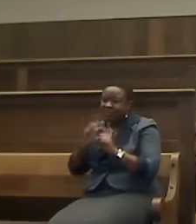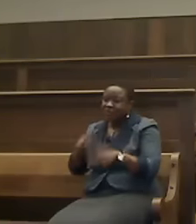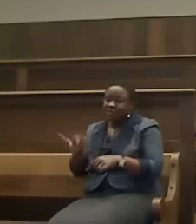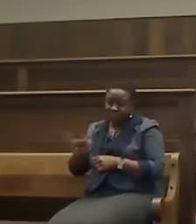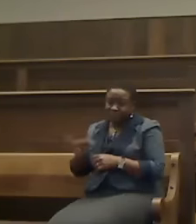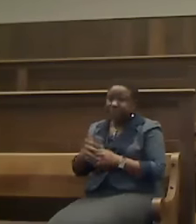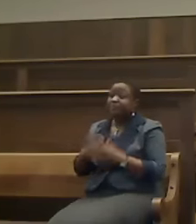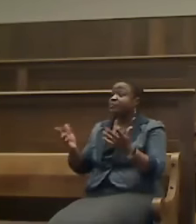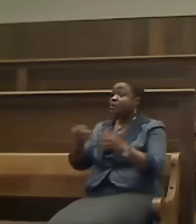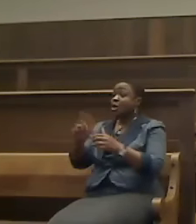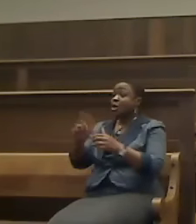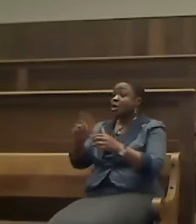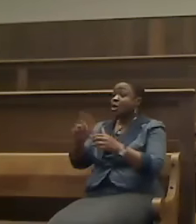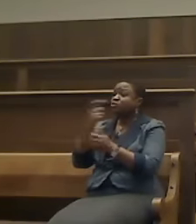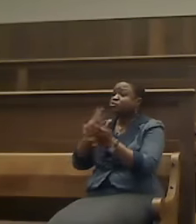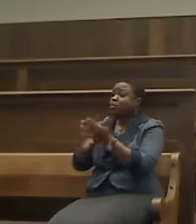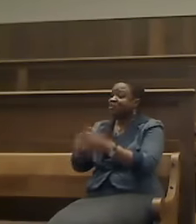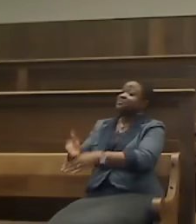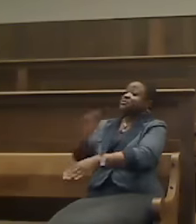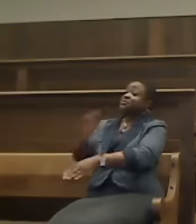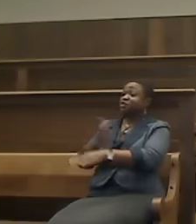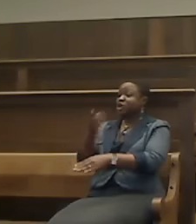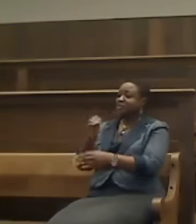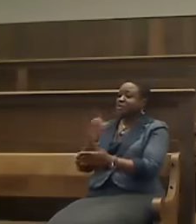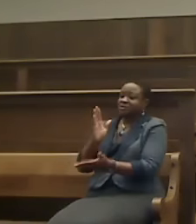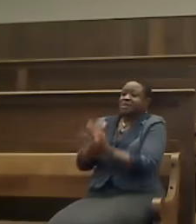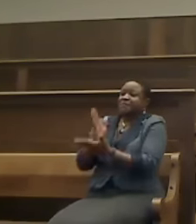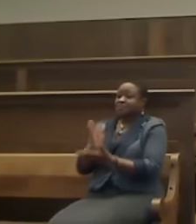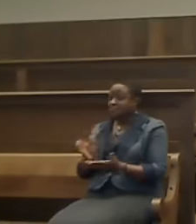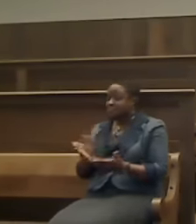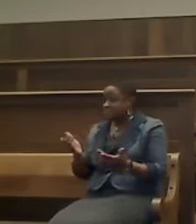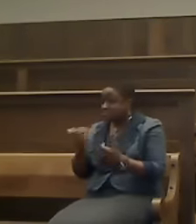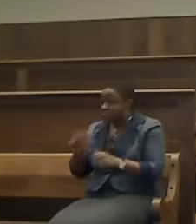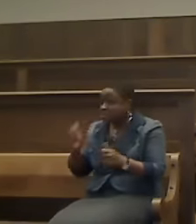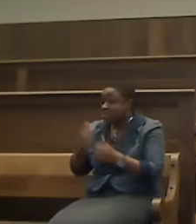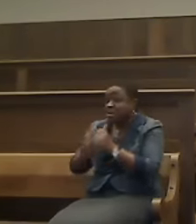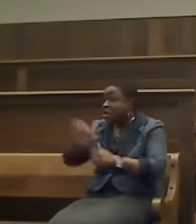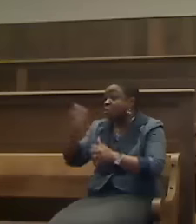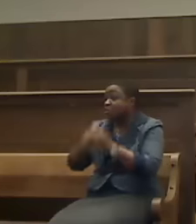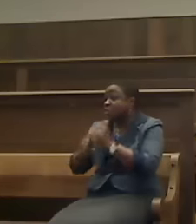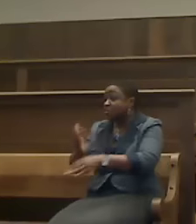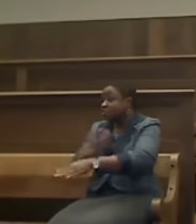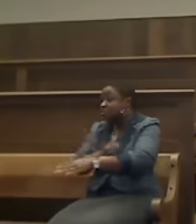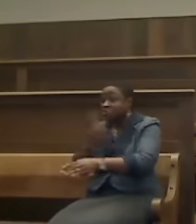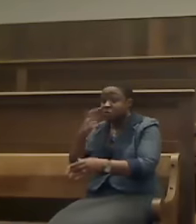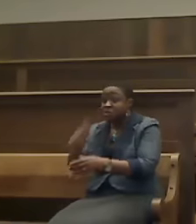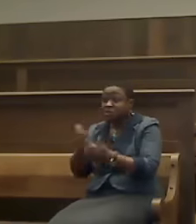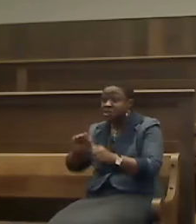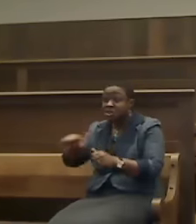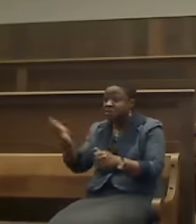other symptoms that people noticed have improved in you as a result of switching to non-GMO